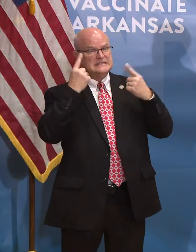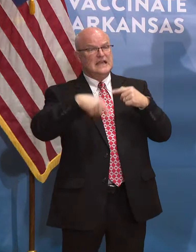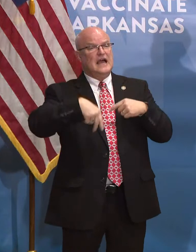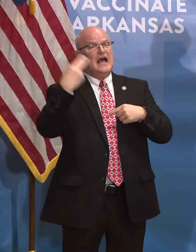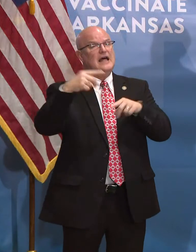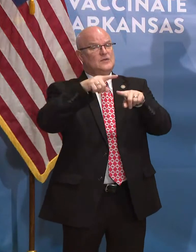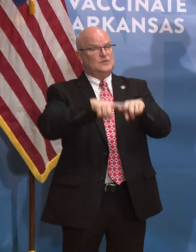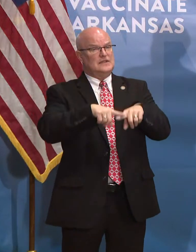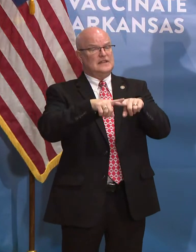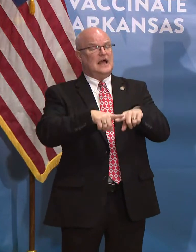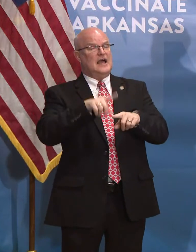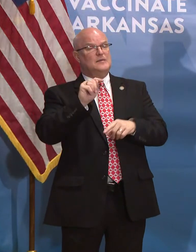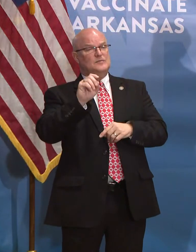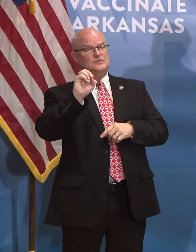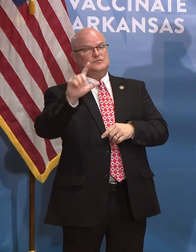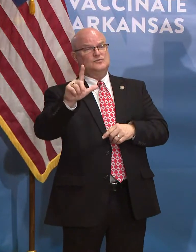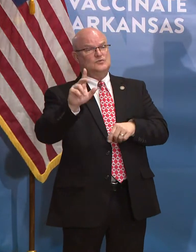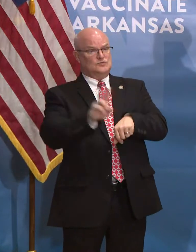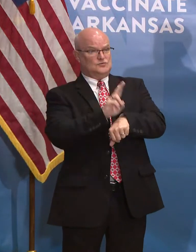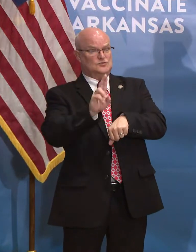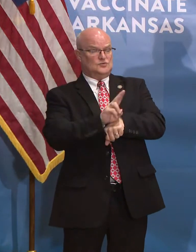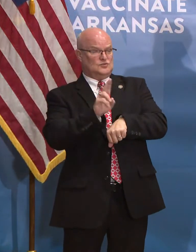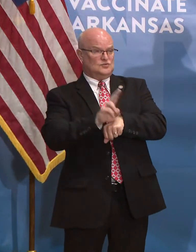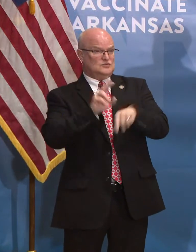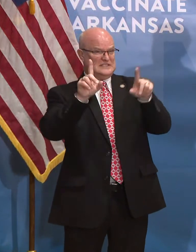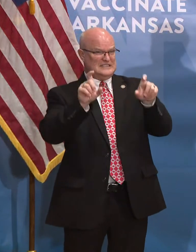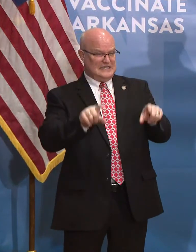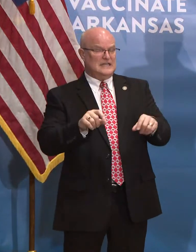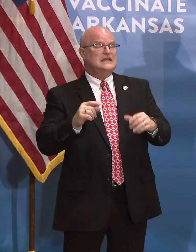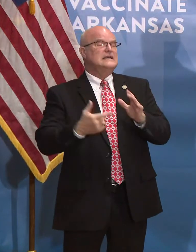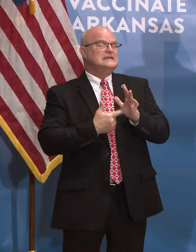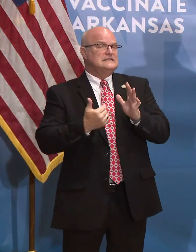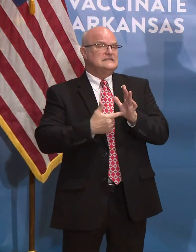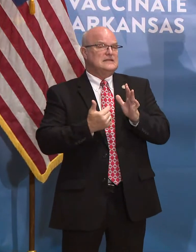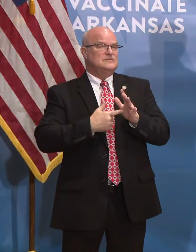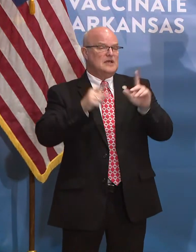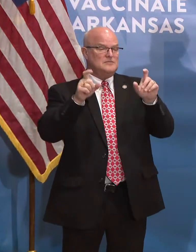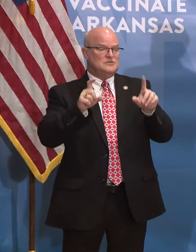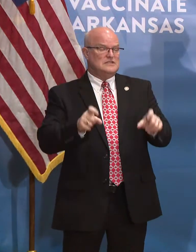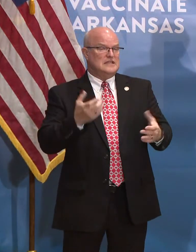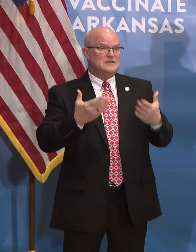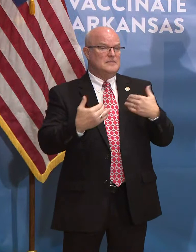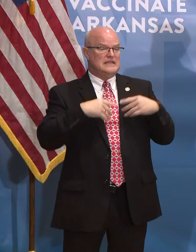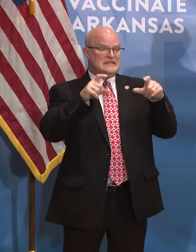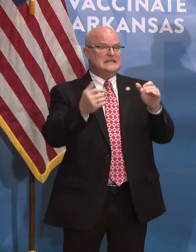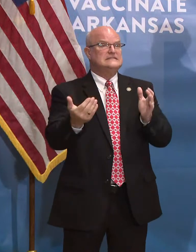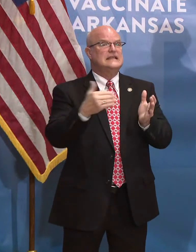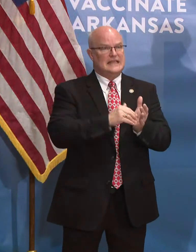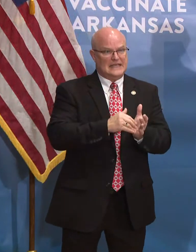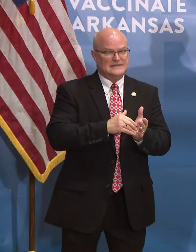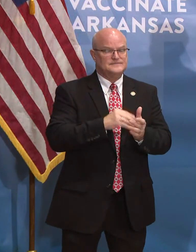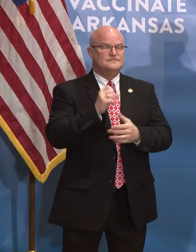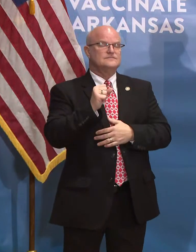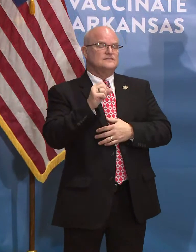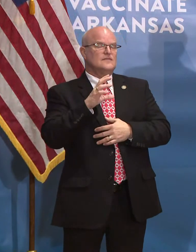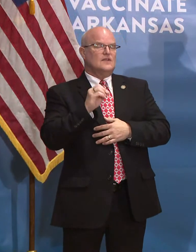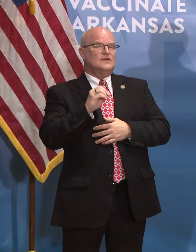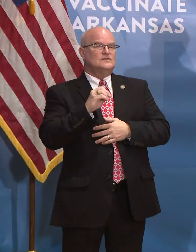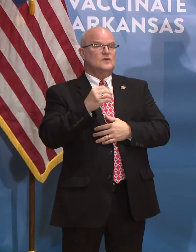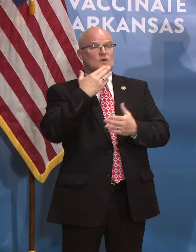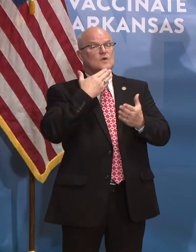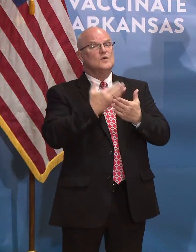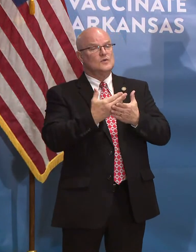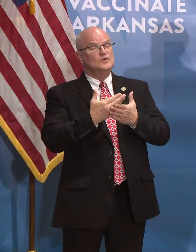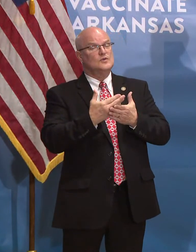highly reliable tool to use, and sometimes you'll test and you might test it again. And so they're a